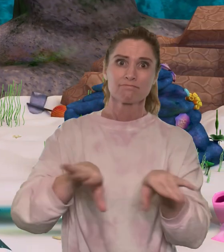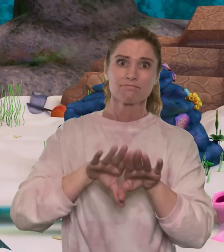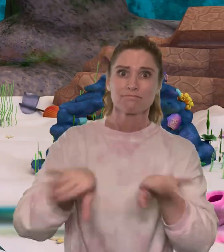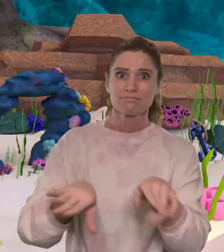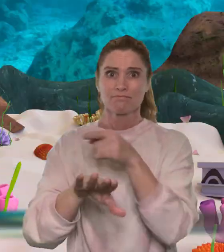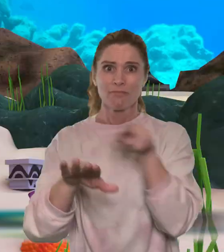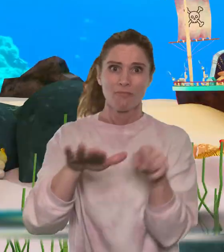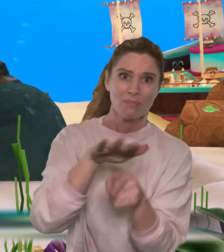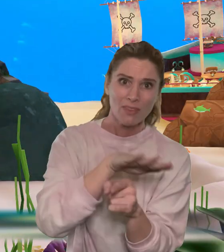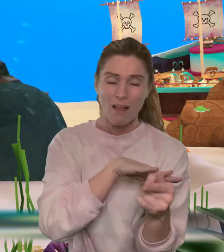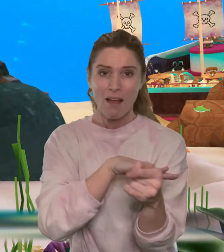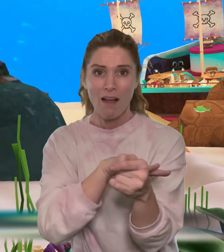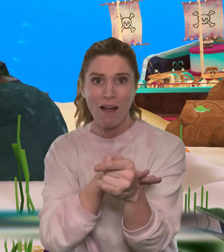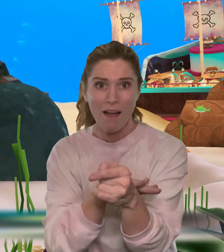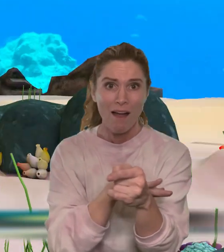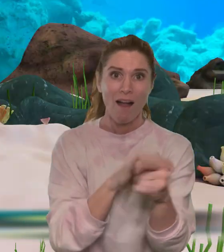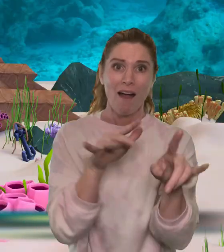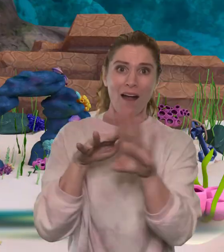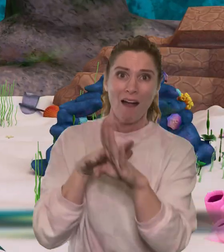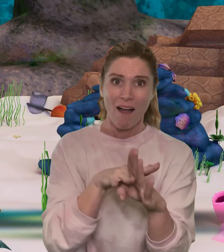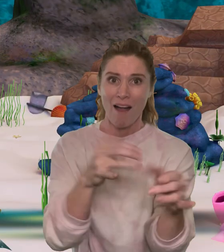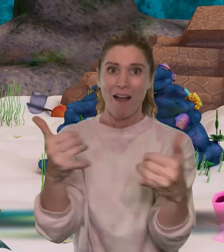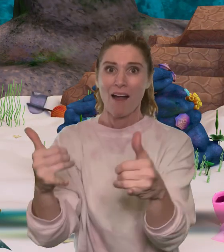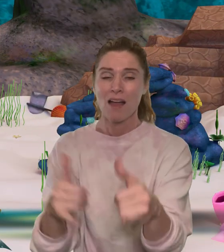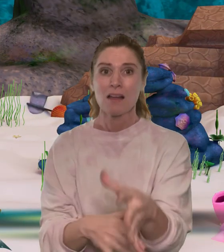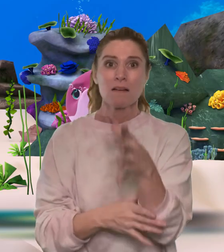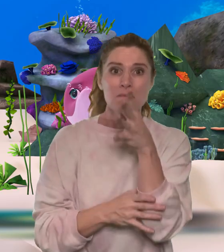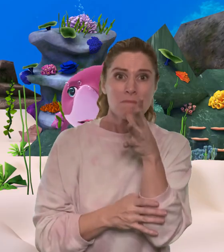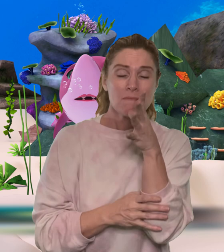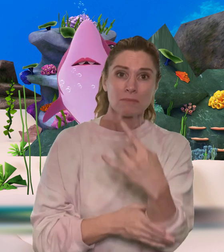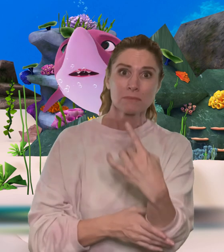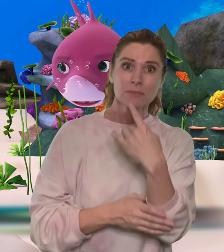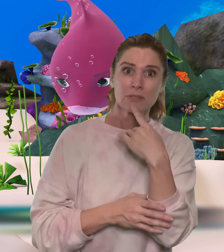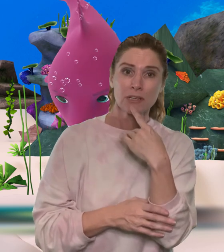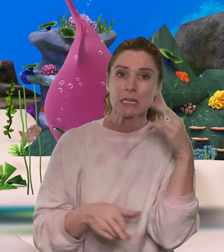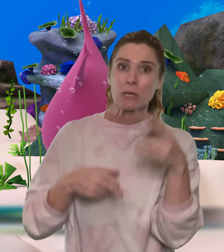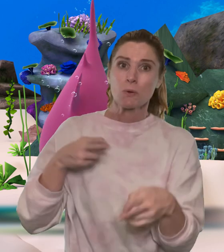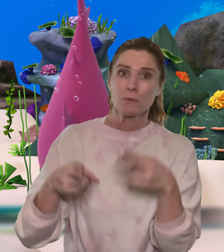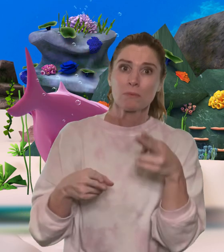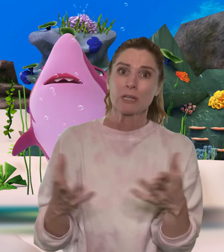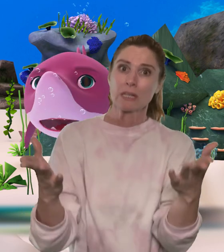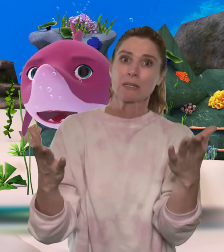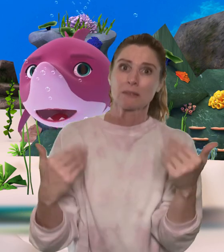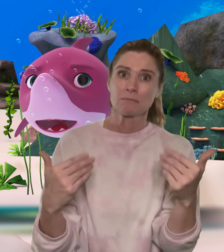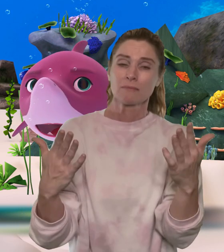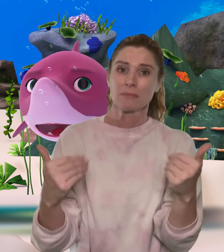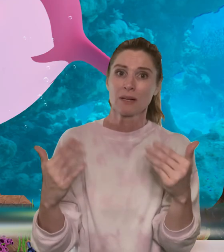day down in the bay where all the sharks play. Mommy shark said, "Quick, come back."